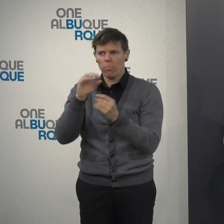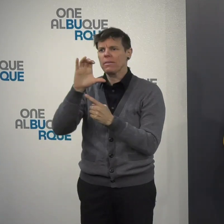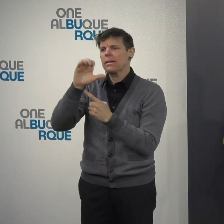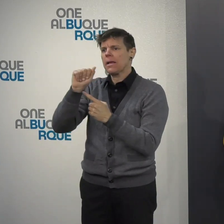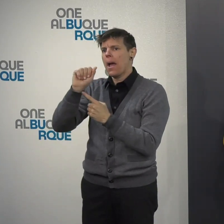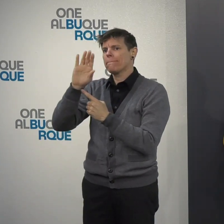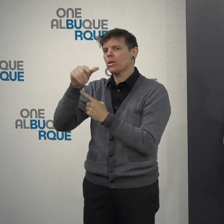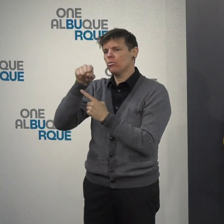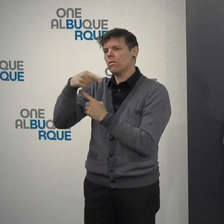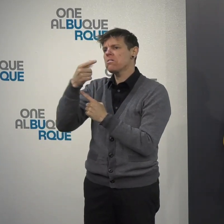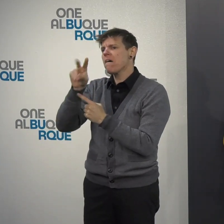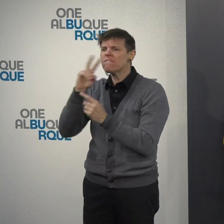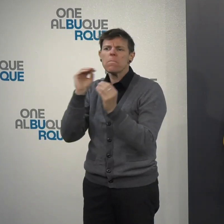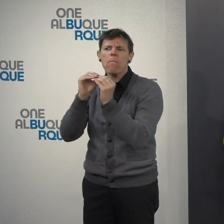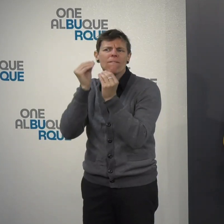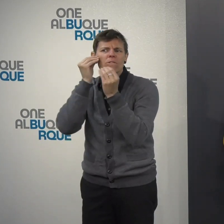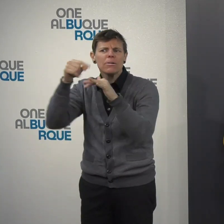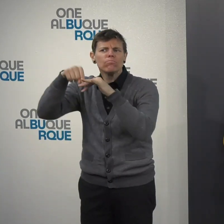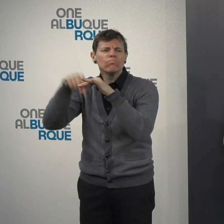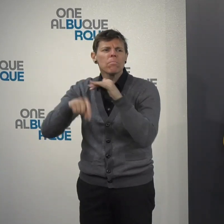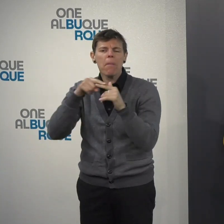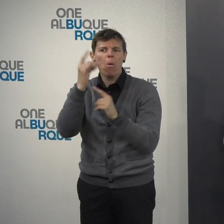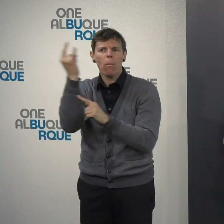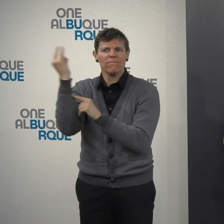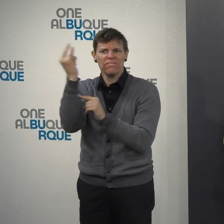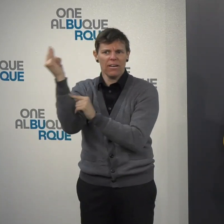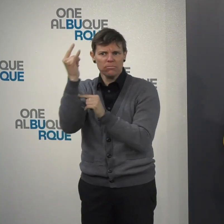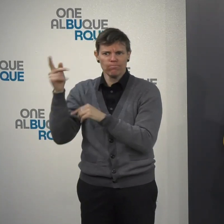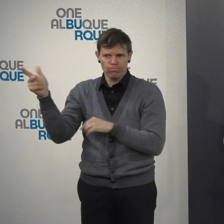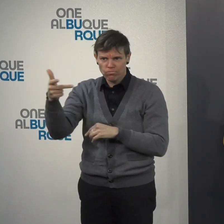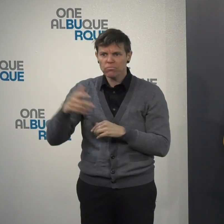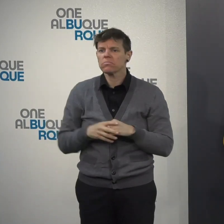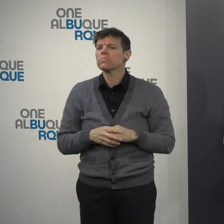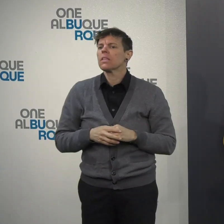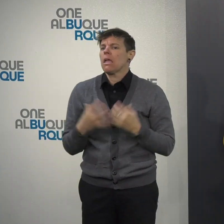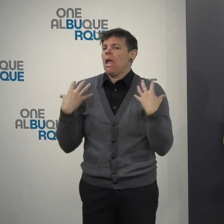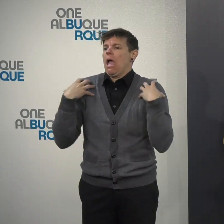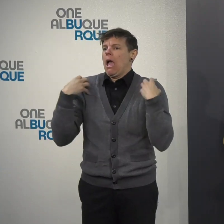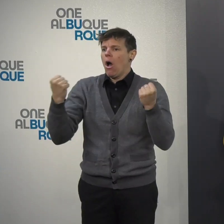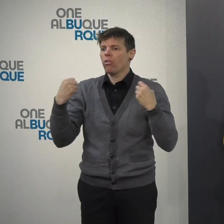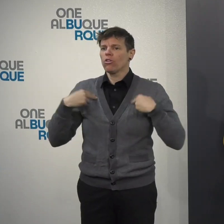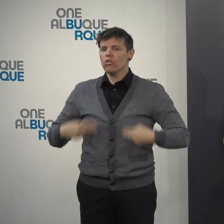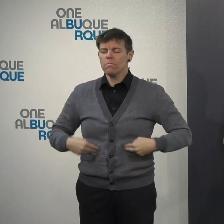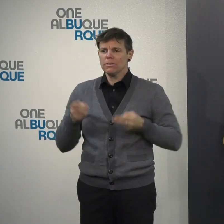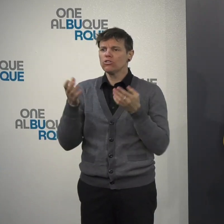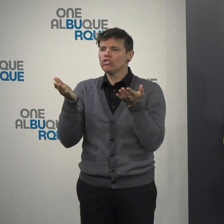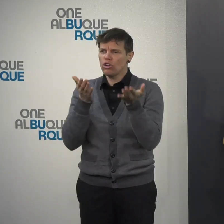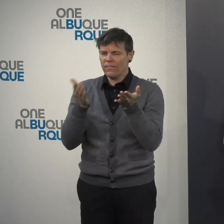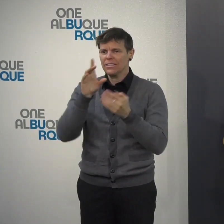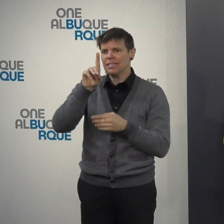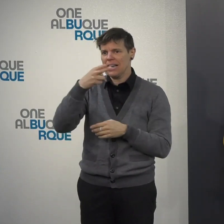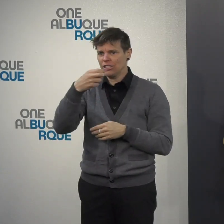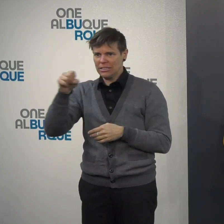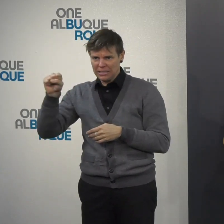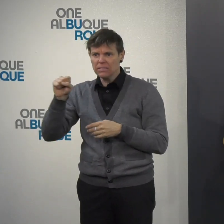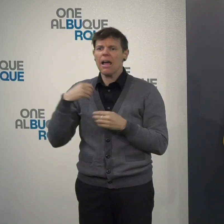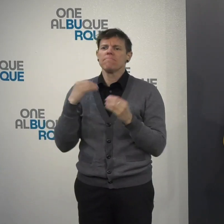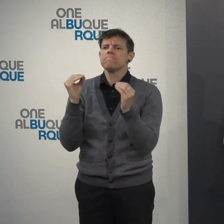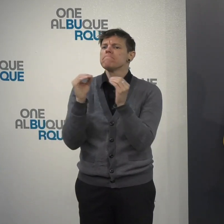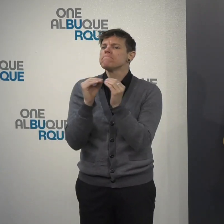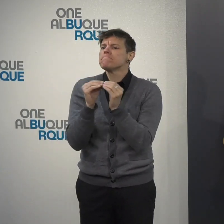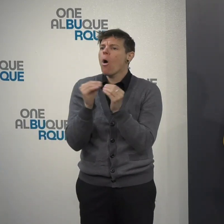that. The Health and Human Services Department from the state is distributing enhanced payments of SNAP food